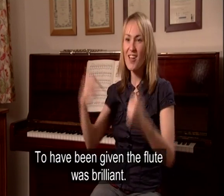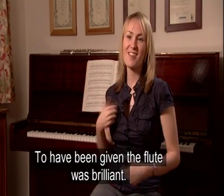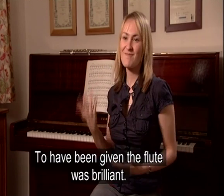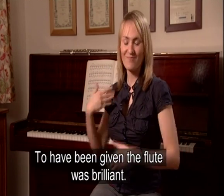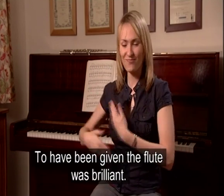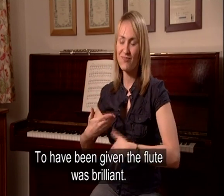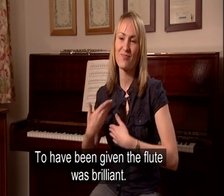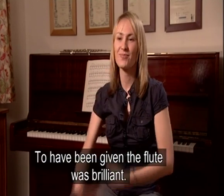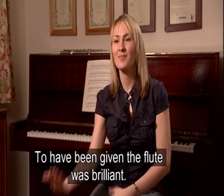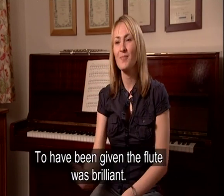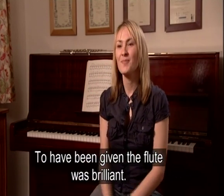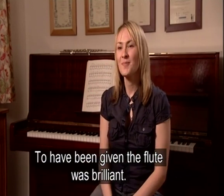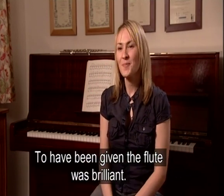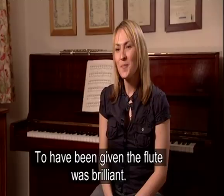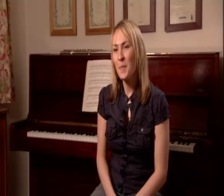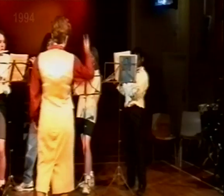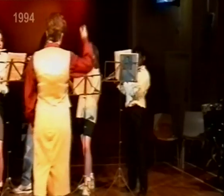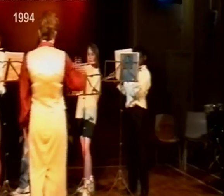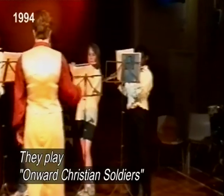been given the flute was thrilling.